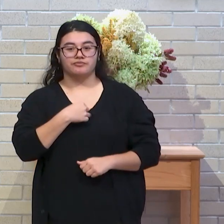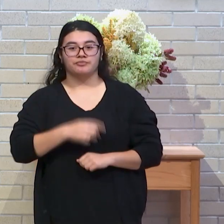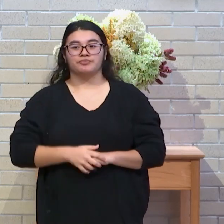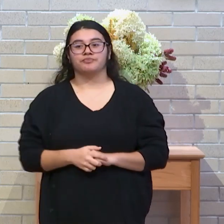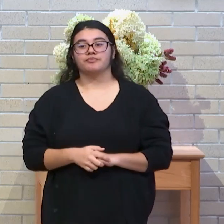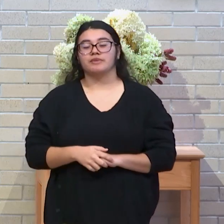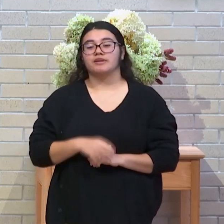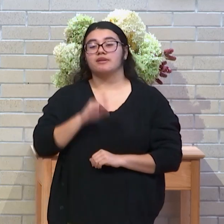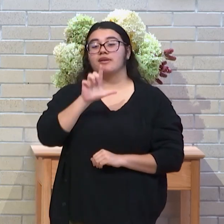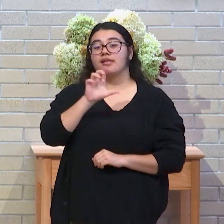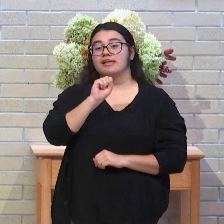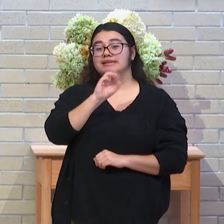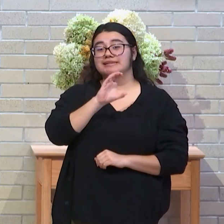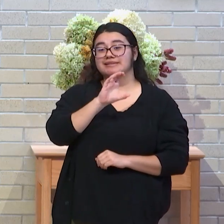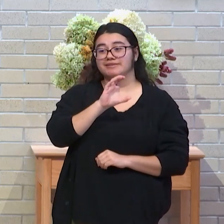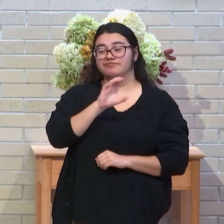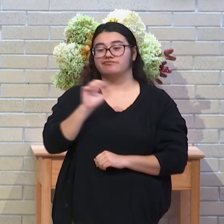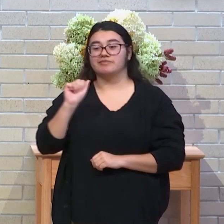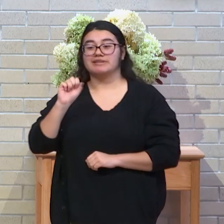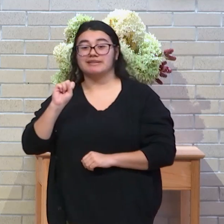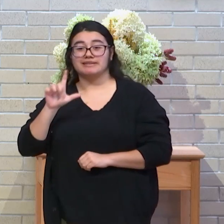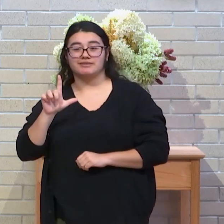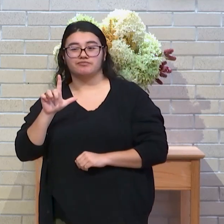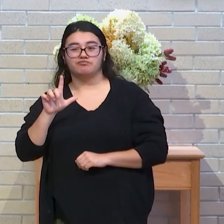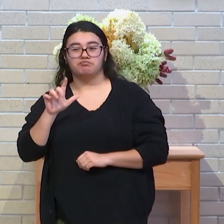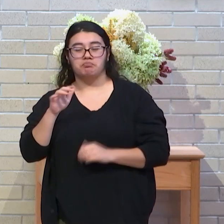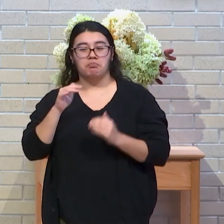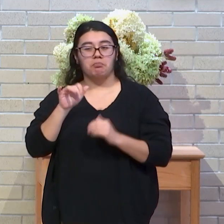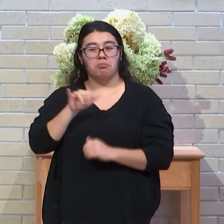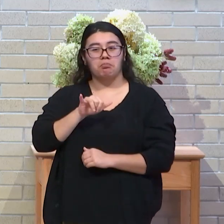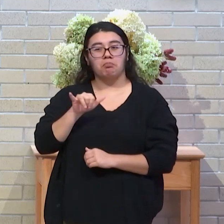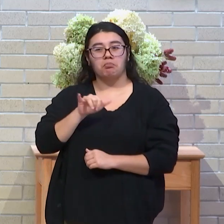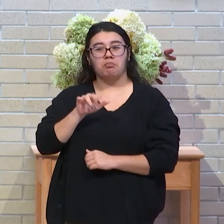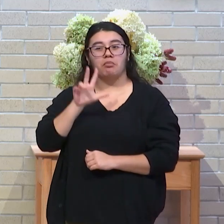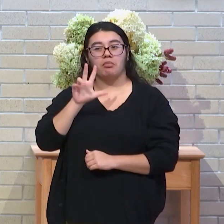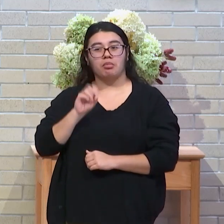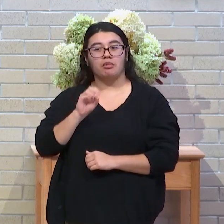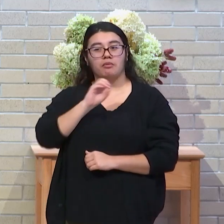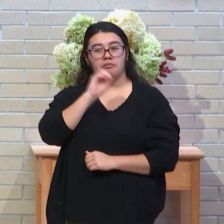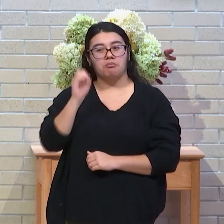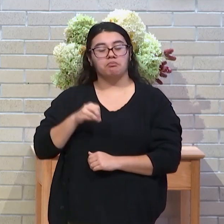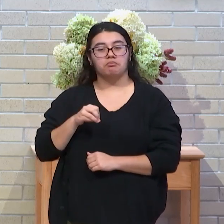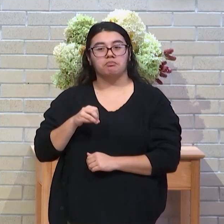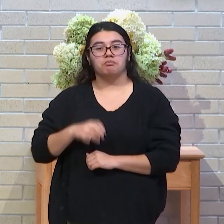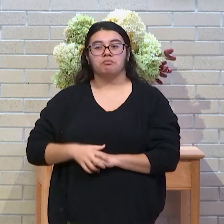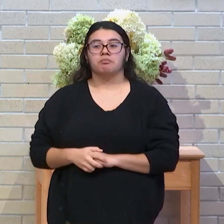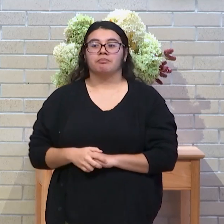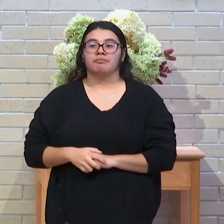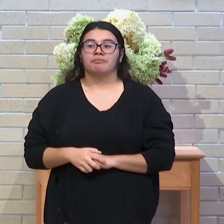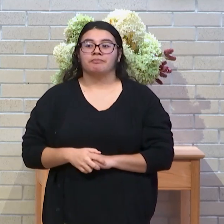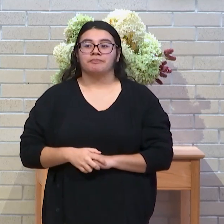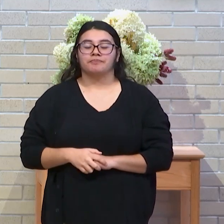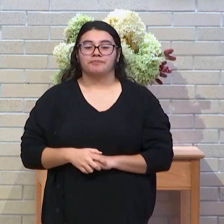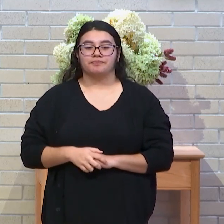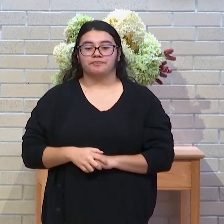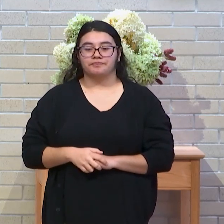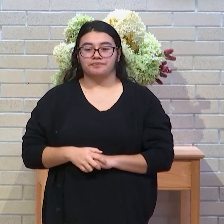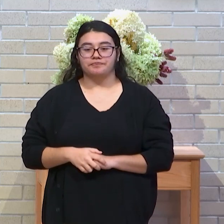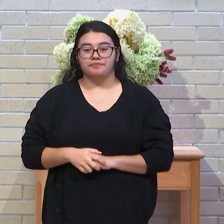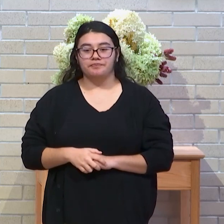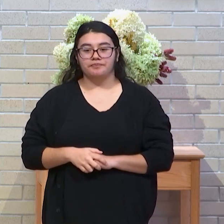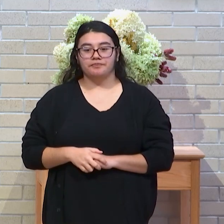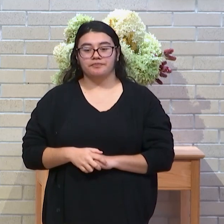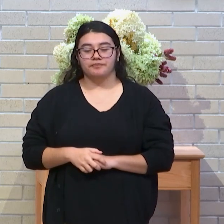ASL, so I was able to understand a lot of what they were saying. And then sometimes I was completely clueless, so I had to rely on my Spanish. But luckily,